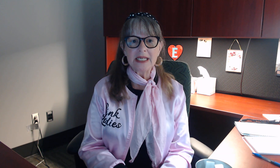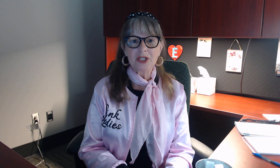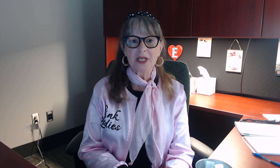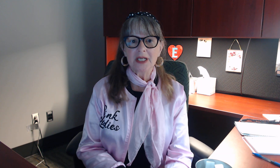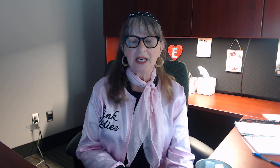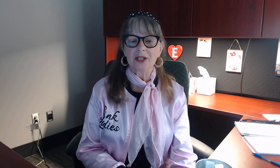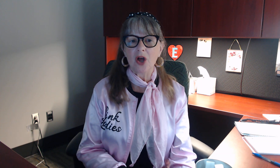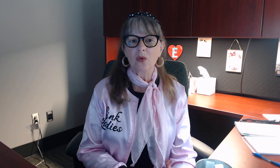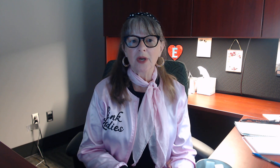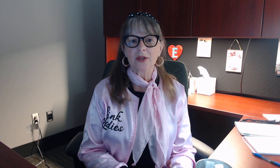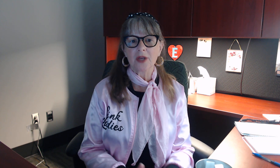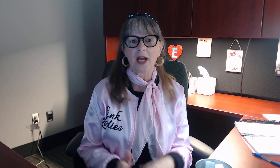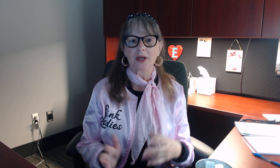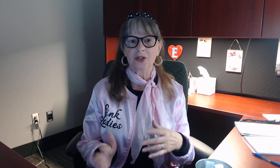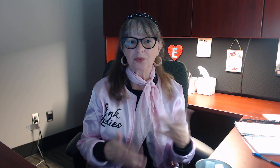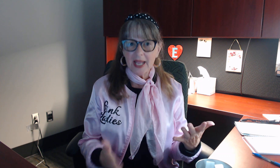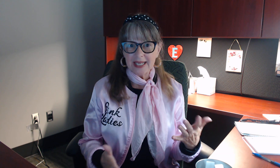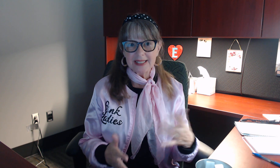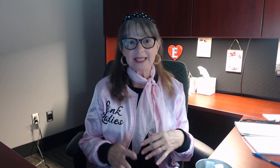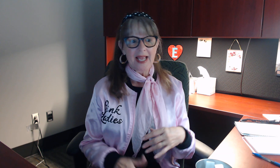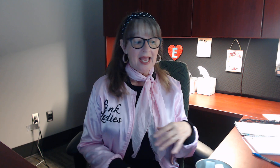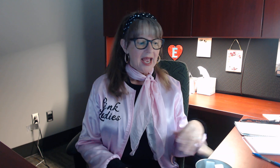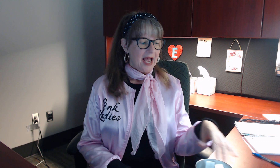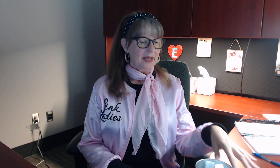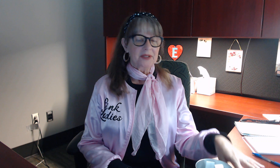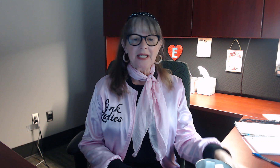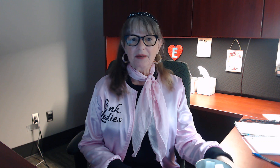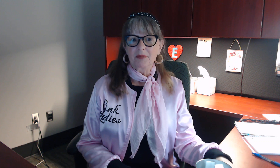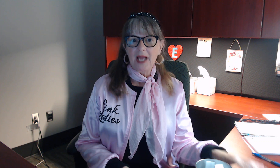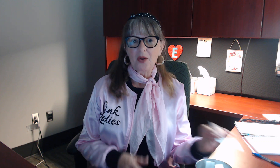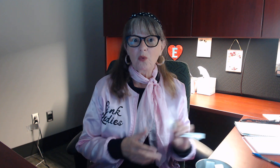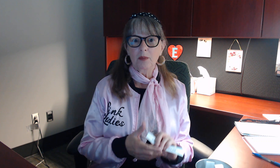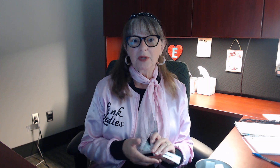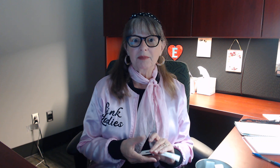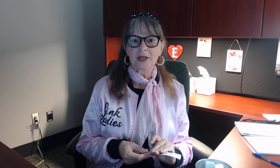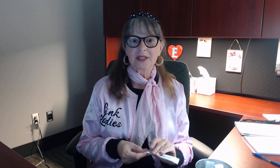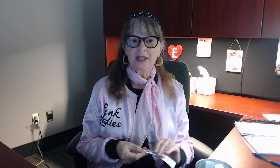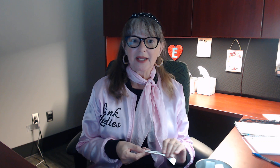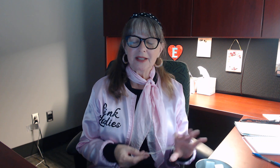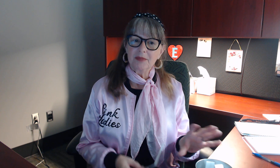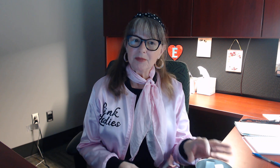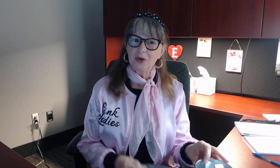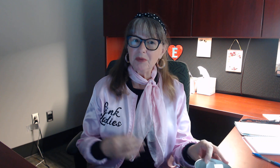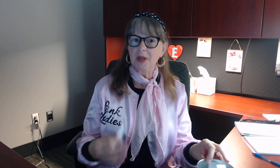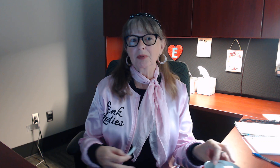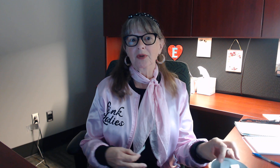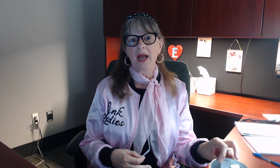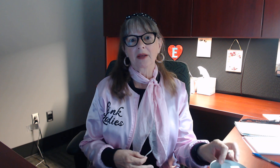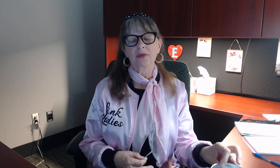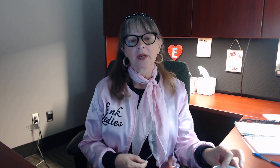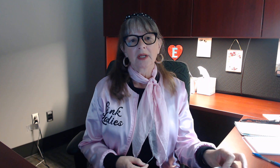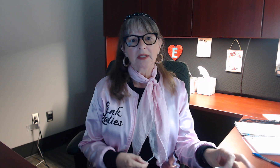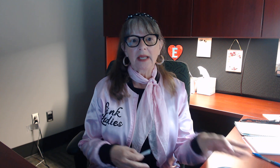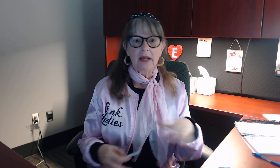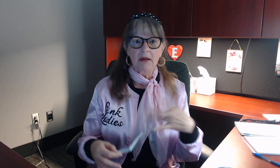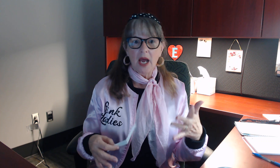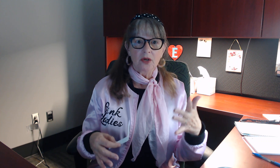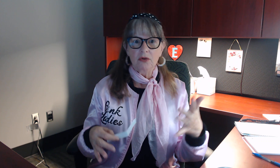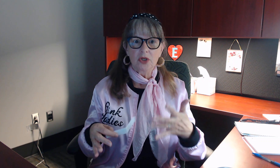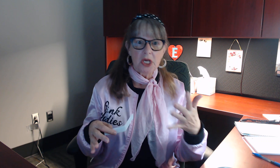edition along with charades, and to get them kind of warmed up because like sometimes hearing people are kind of like, I don't know how to do the